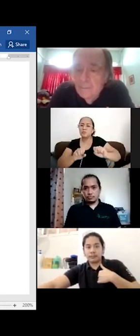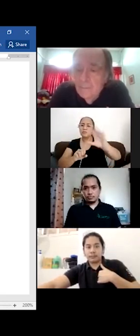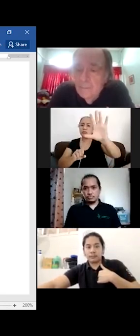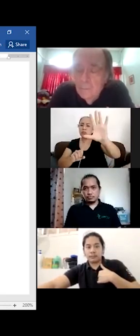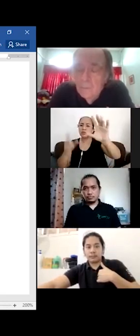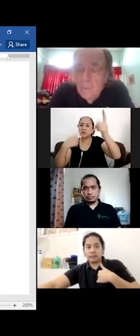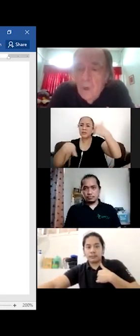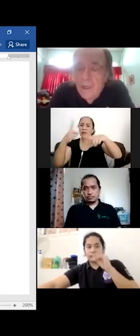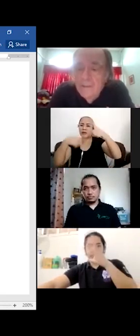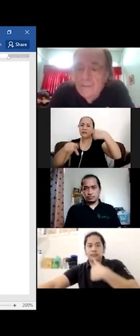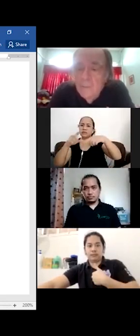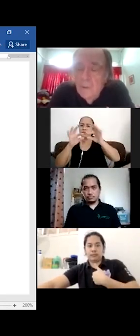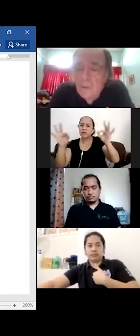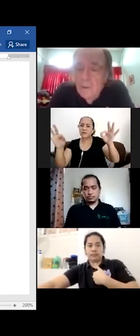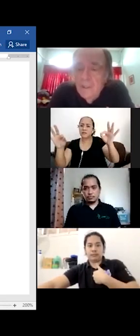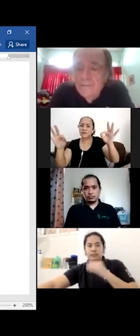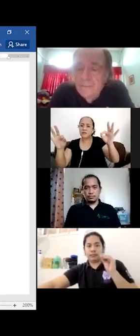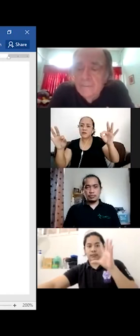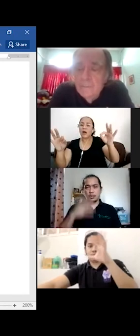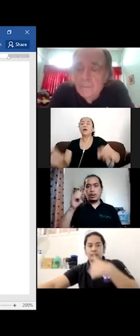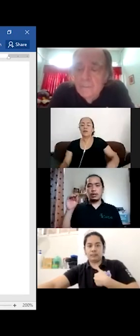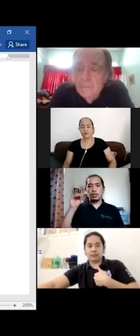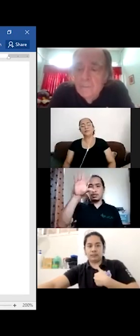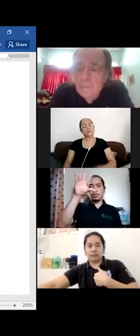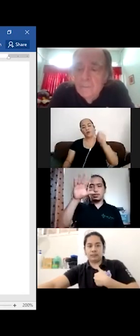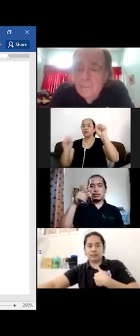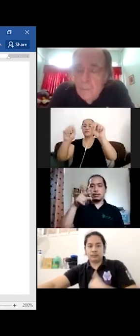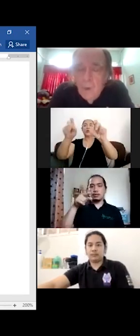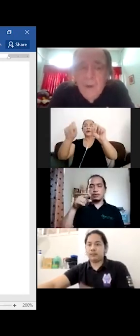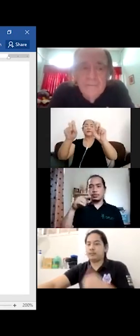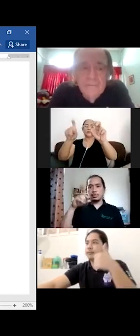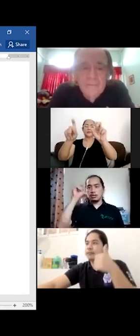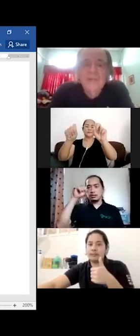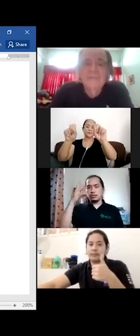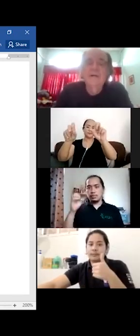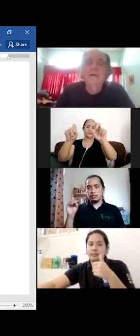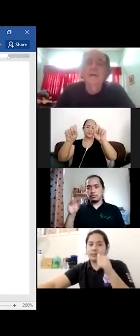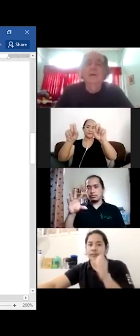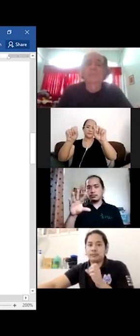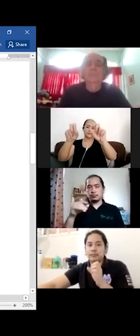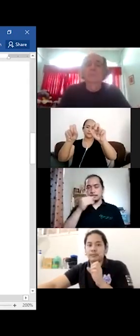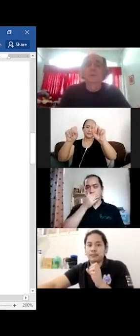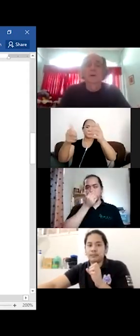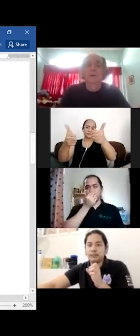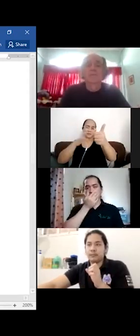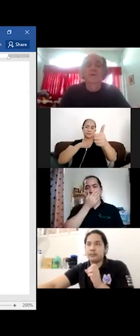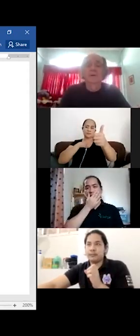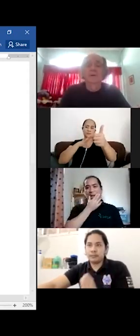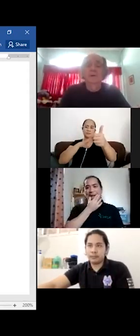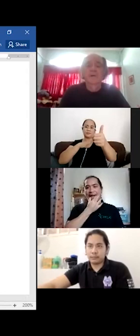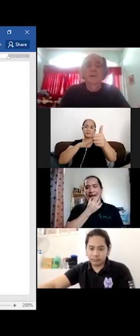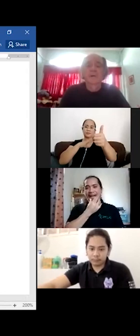up a sentence, sir. So Okay. maybe if you put Okay. something down, I'll put it up. Okay, that's fine. I'll come off